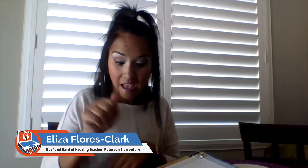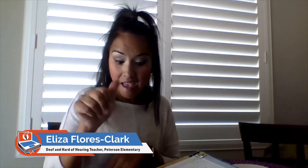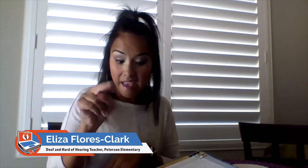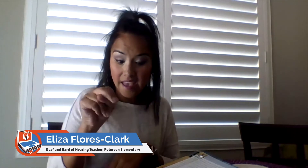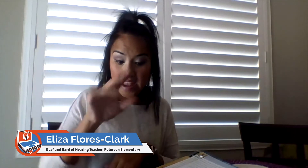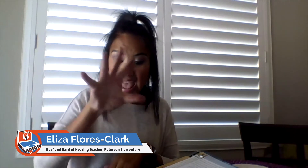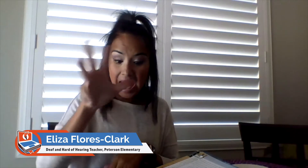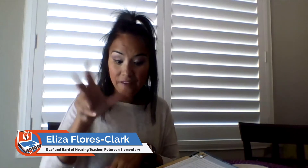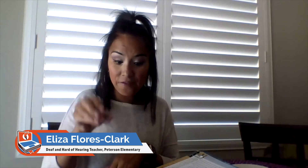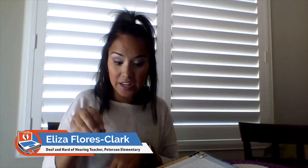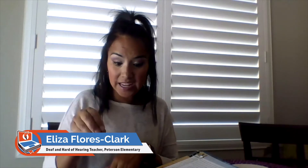an African